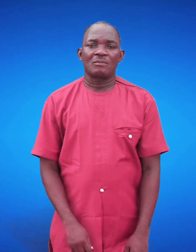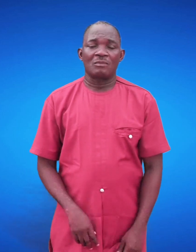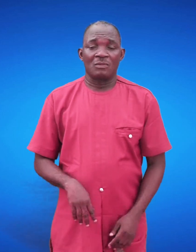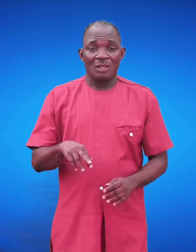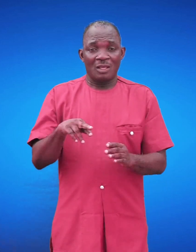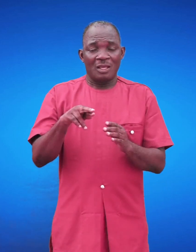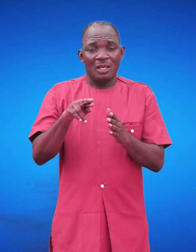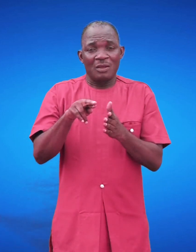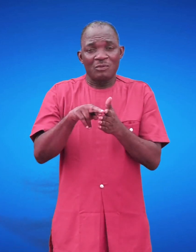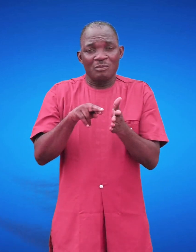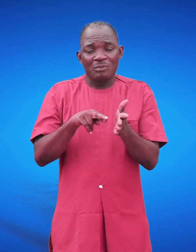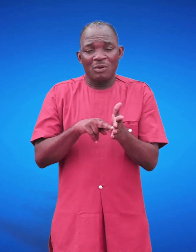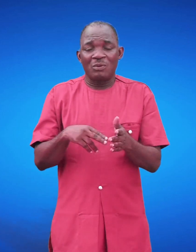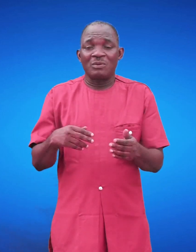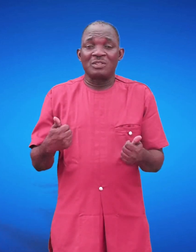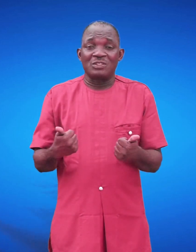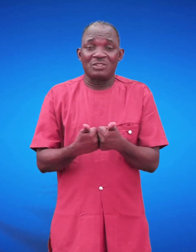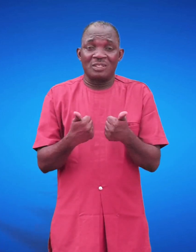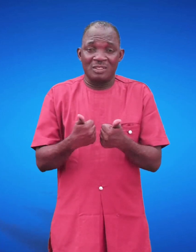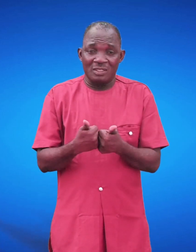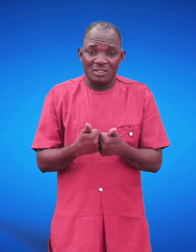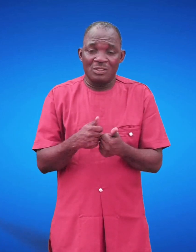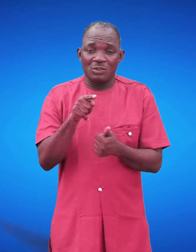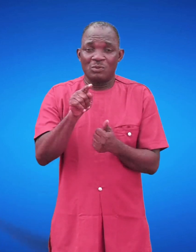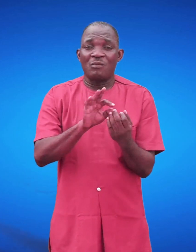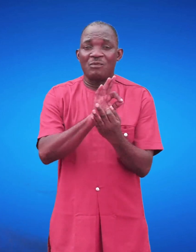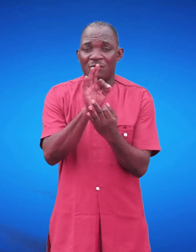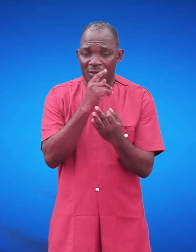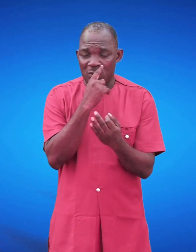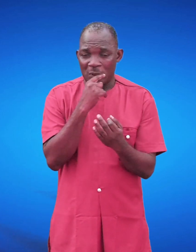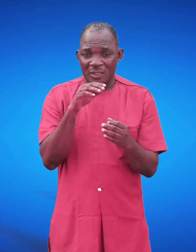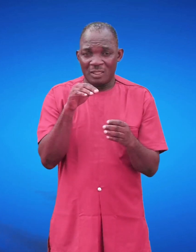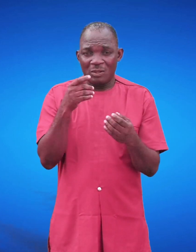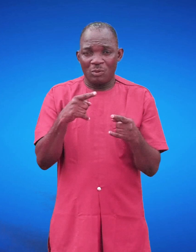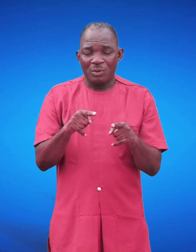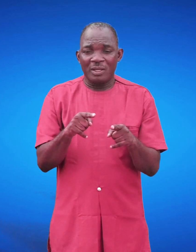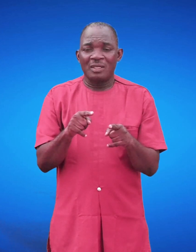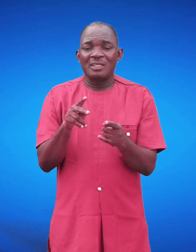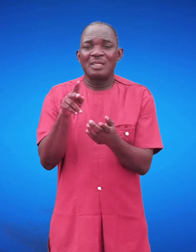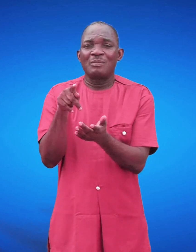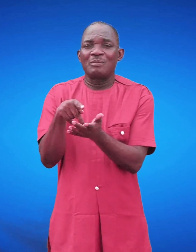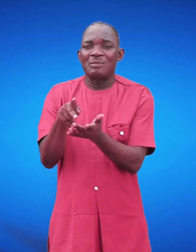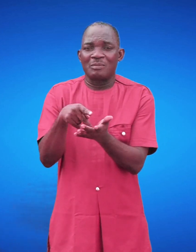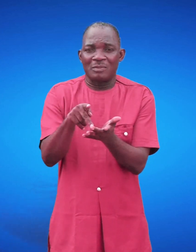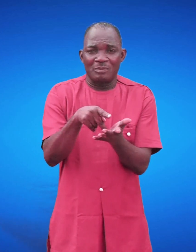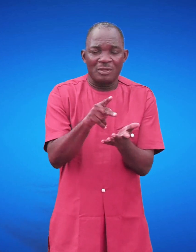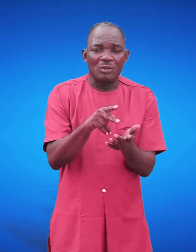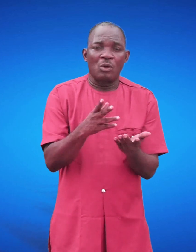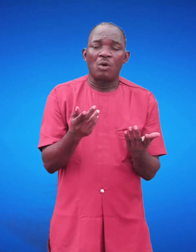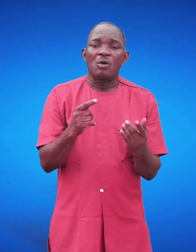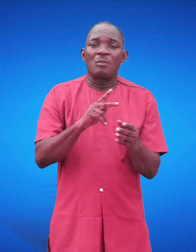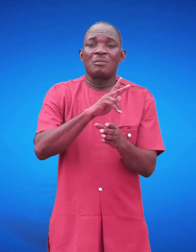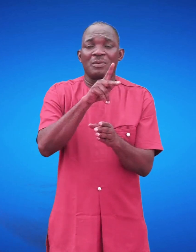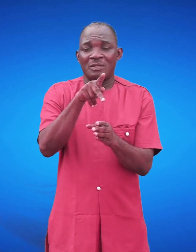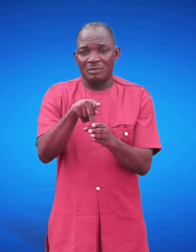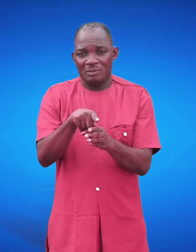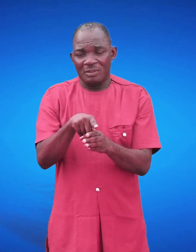Reporting challenges faced in the course of your participation in